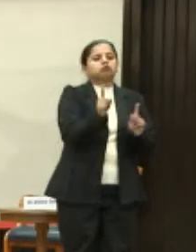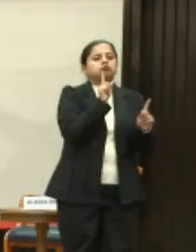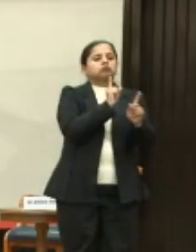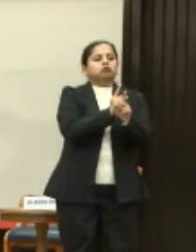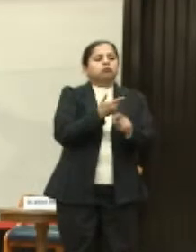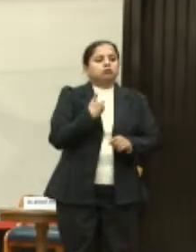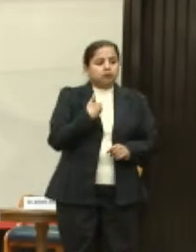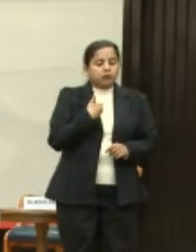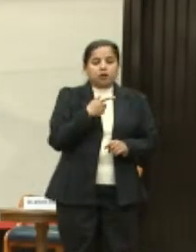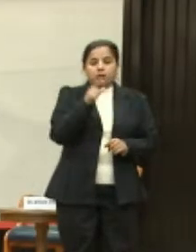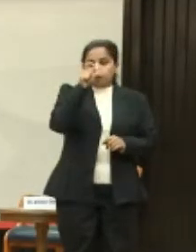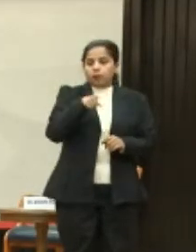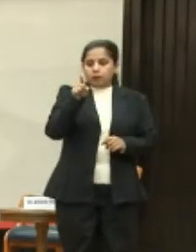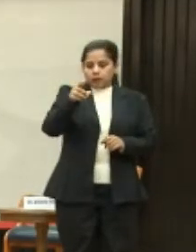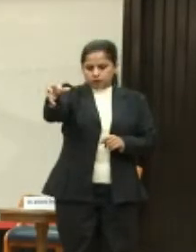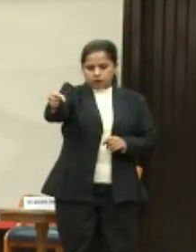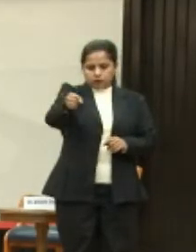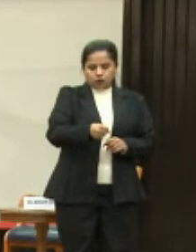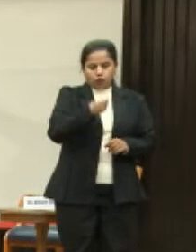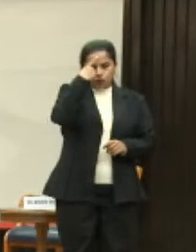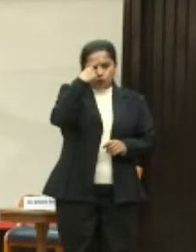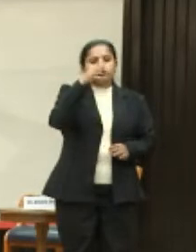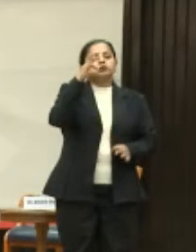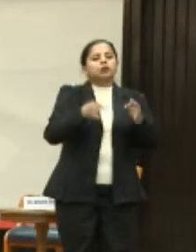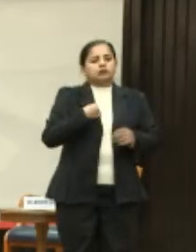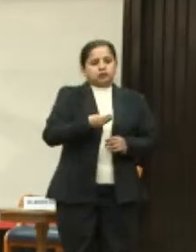and that person will be brought to me for redressal.